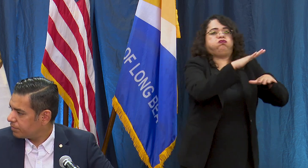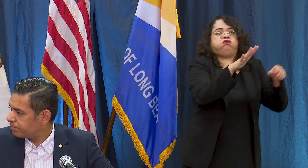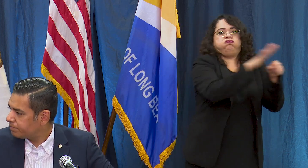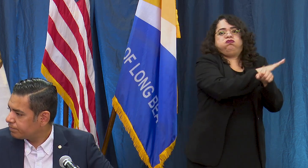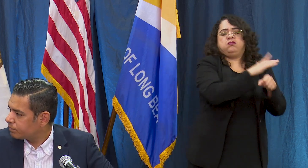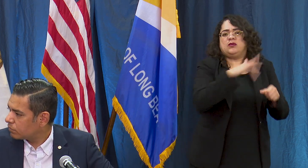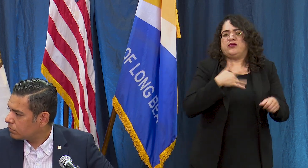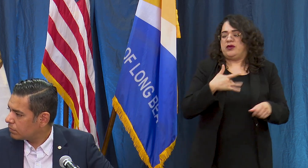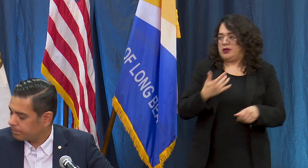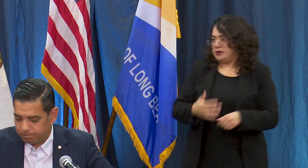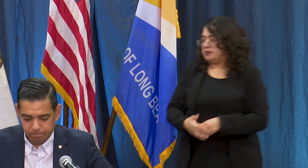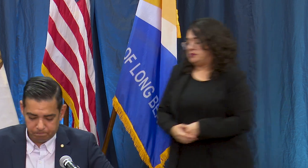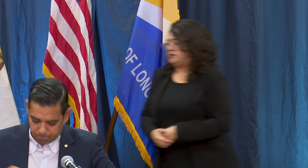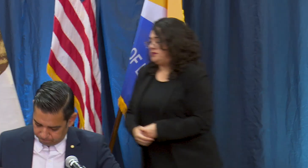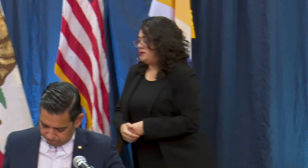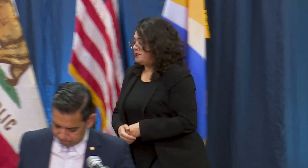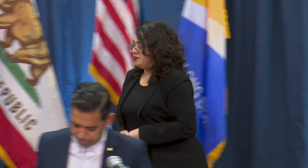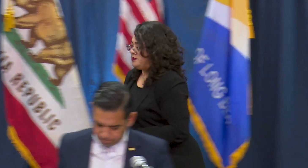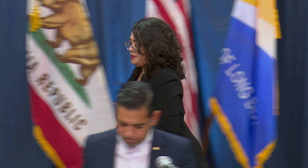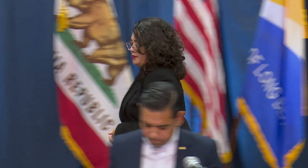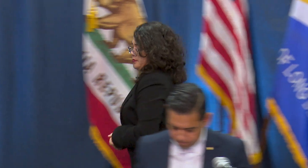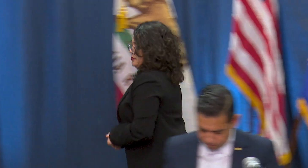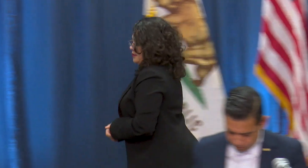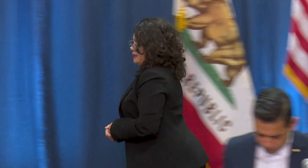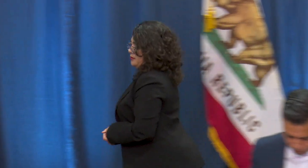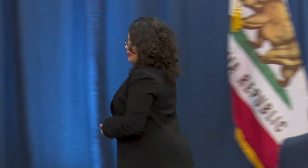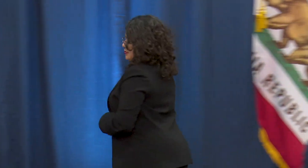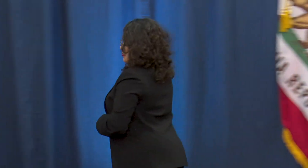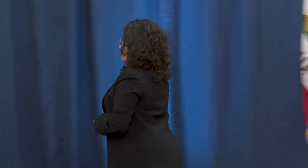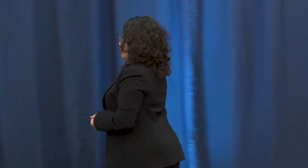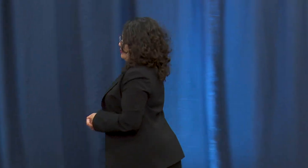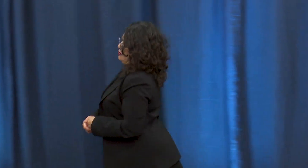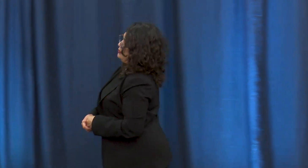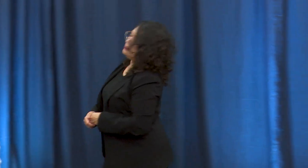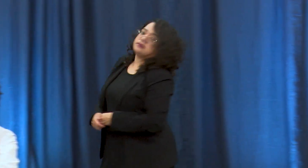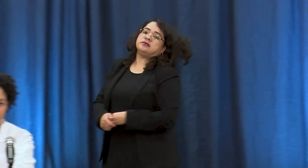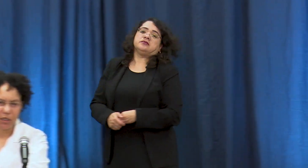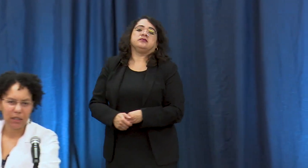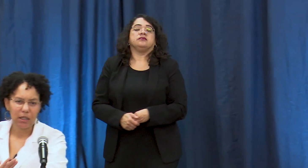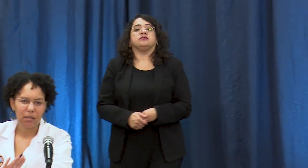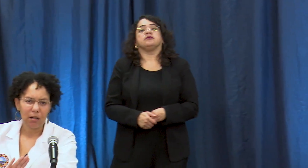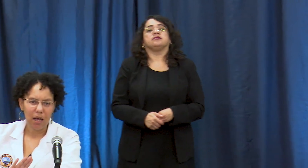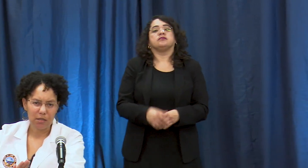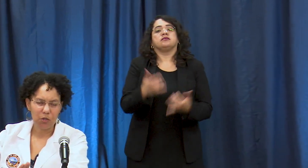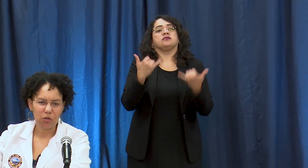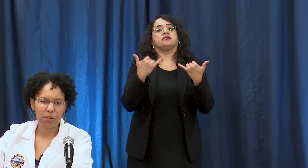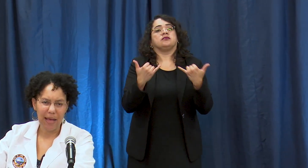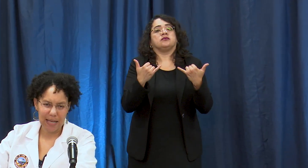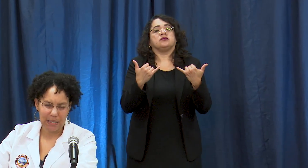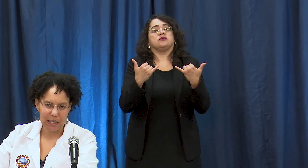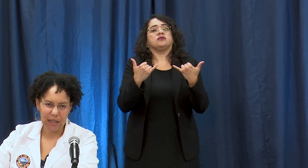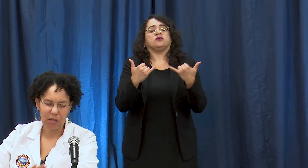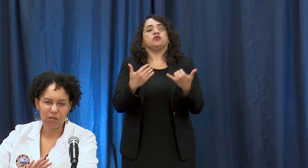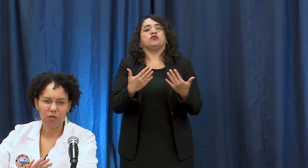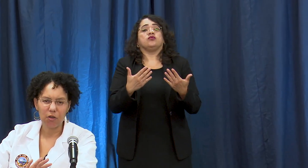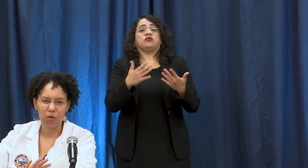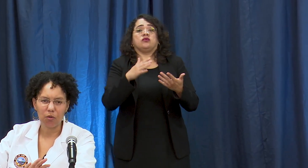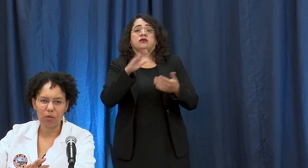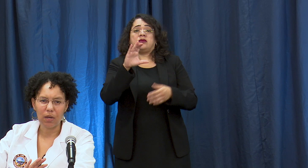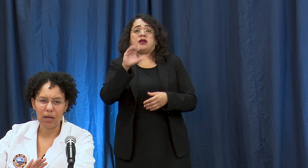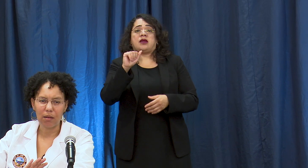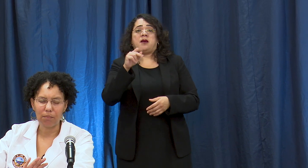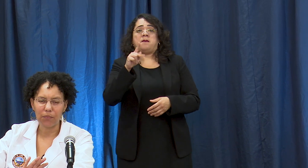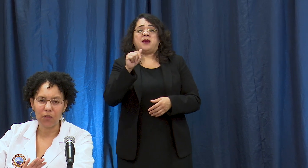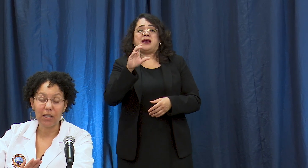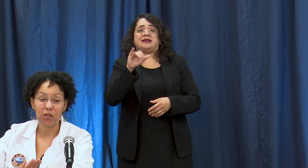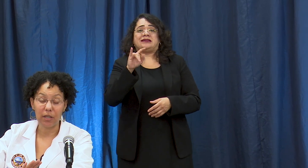Or go? Sure. So right now, we still have good hospital capacity.